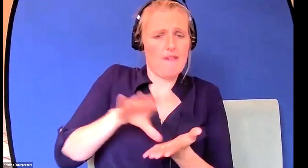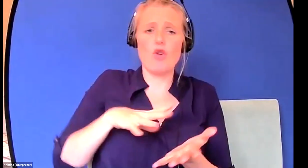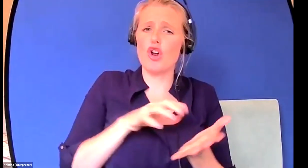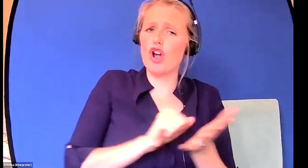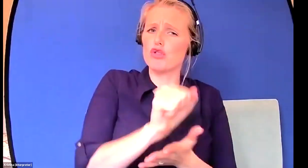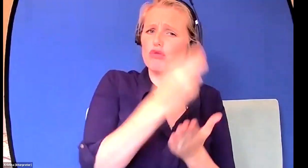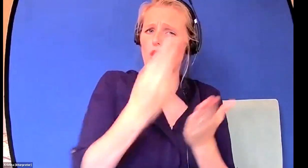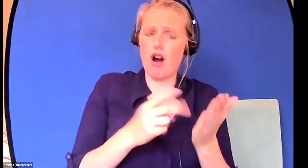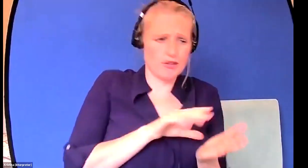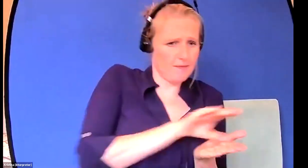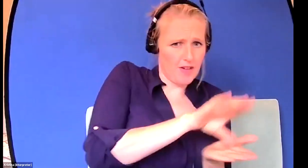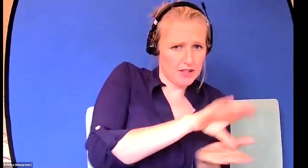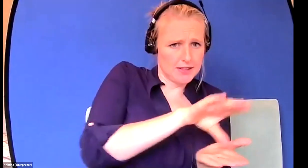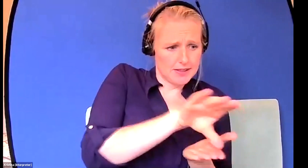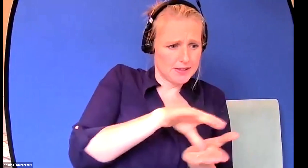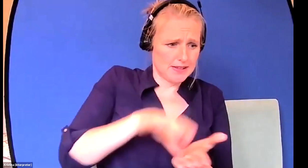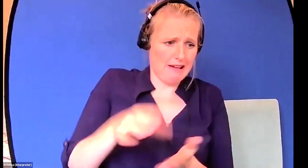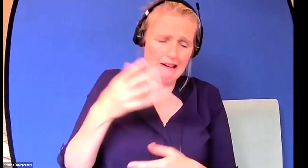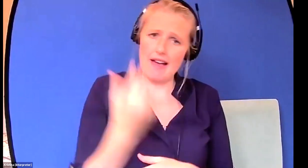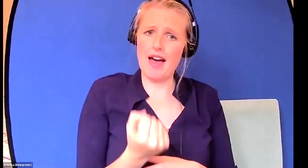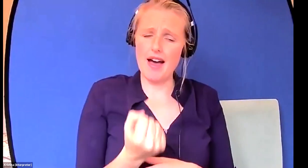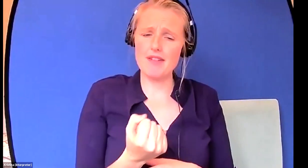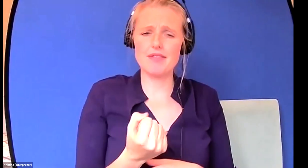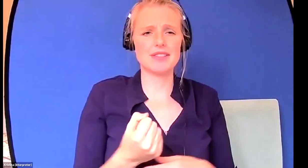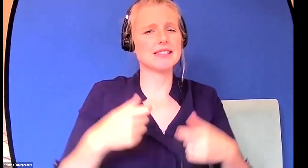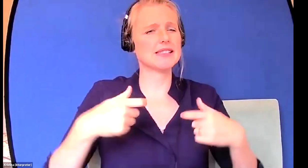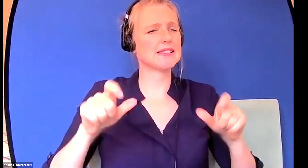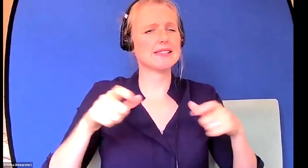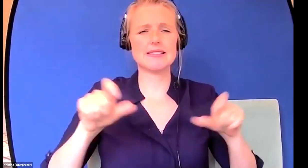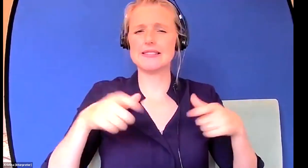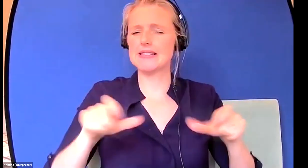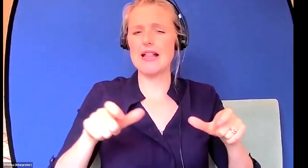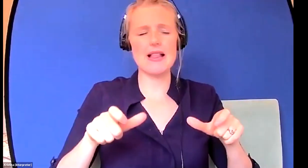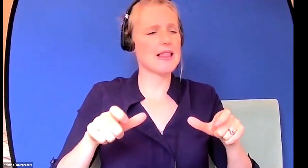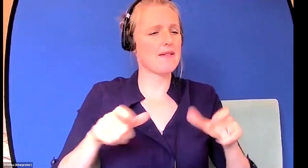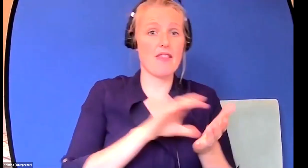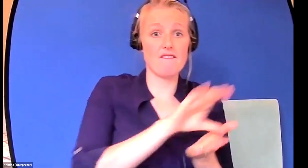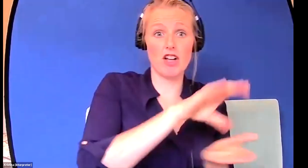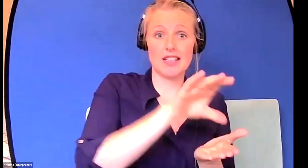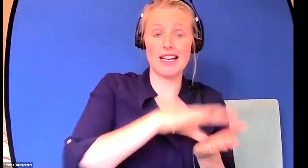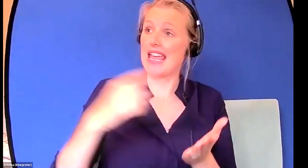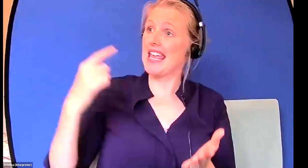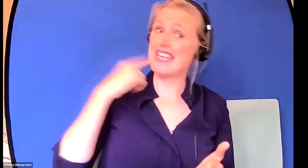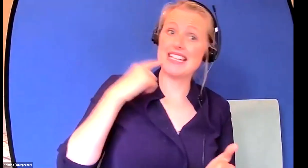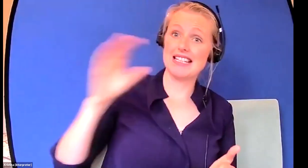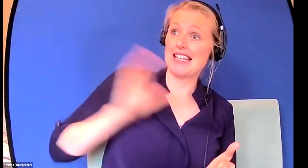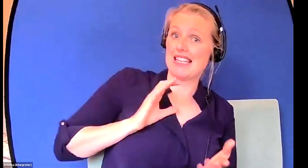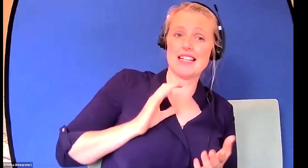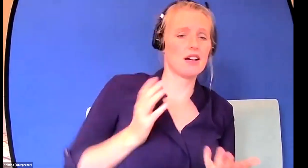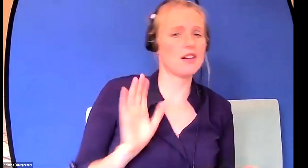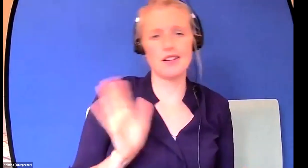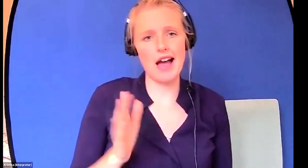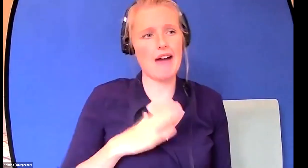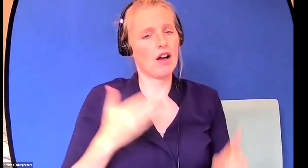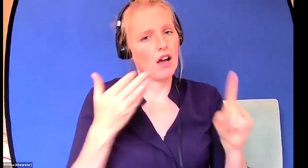infrastructure, this was accompanied by a kind of punitively bureaucratic KPI regime,